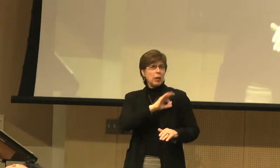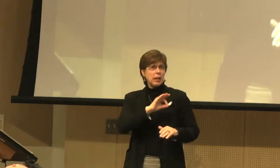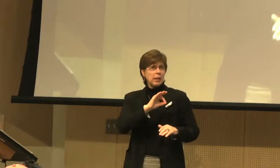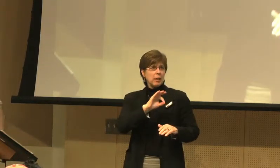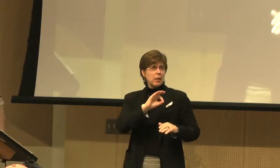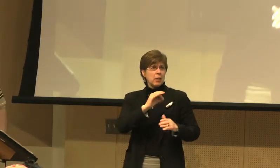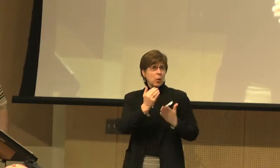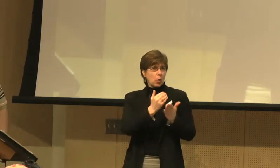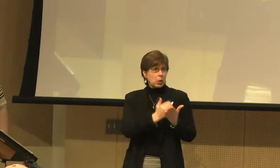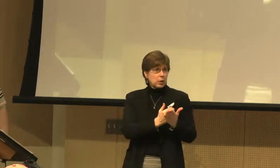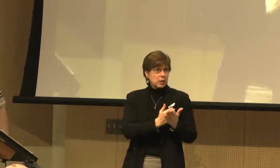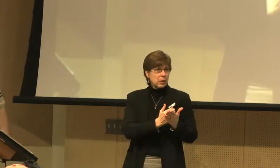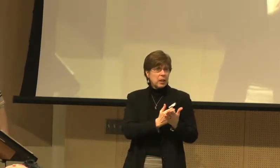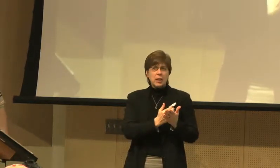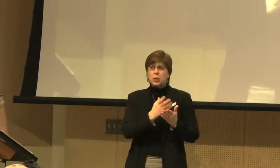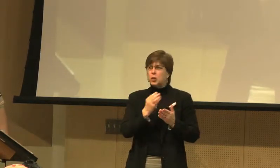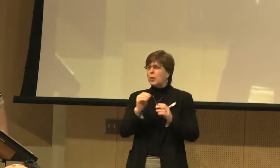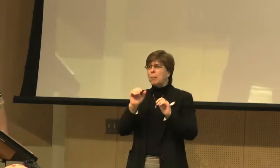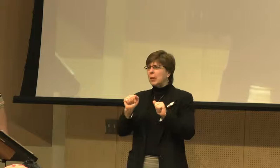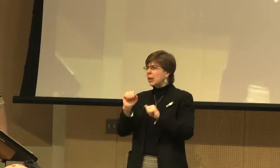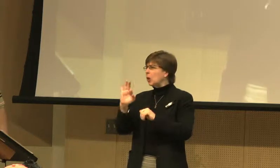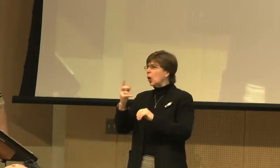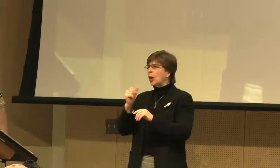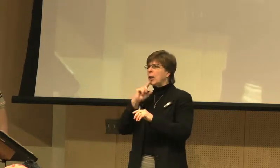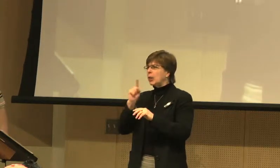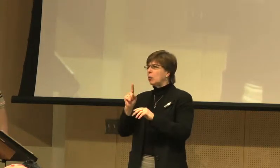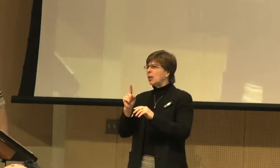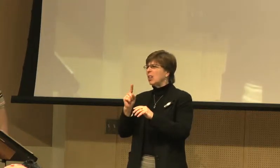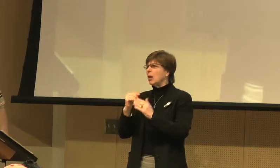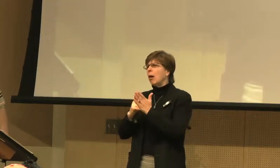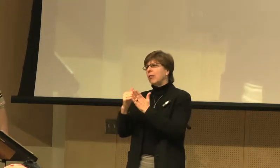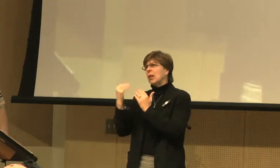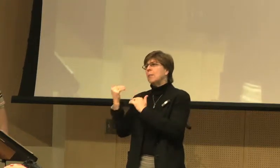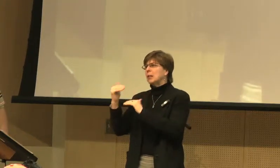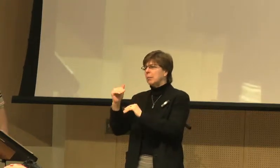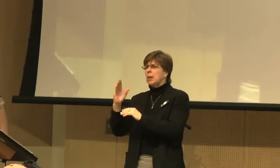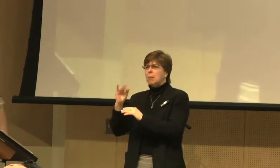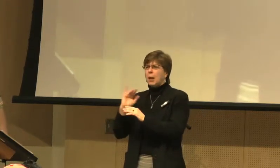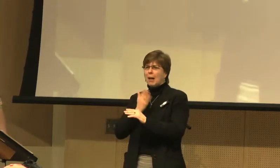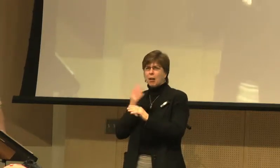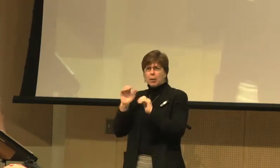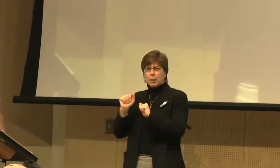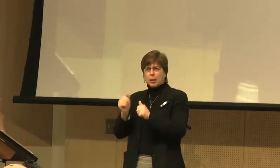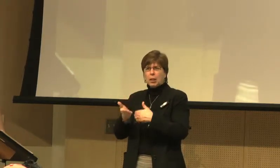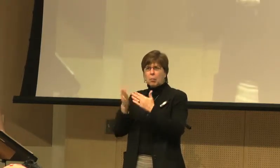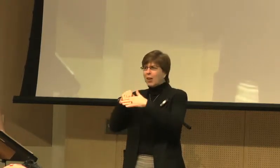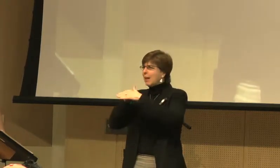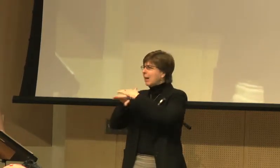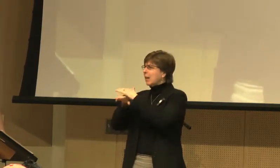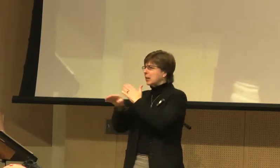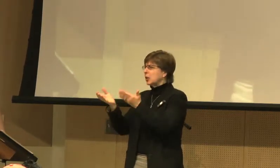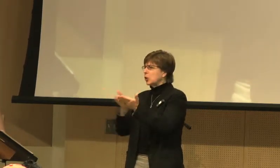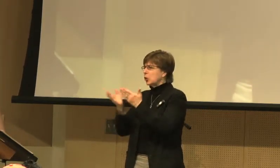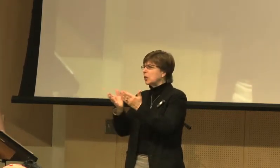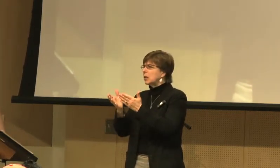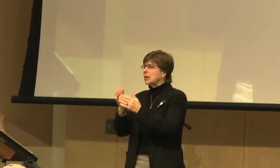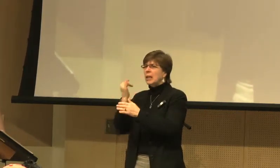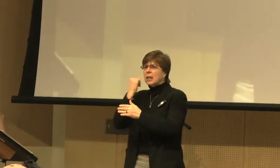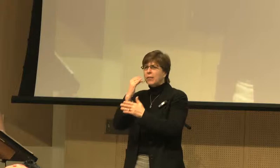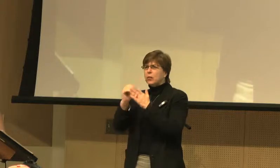credit courses, so the ability to audit the theory oftentimes limited by our ability to provide access services if the